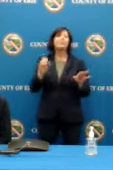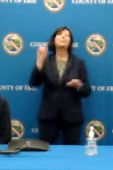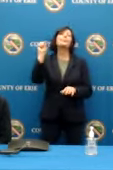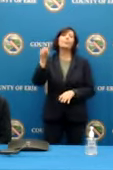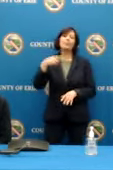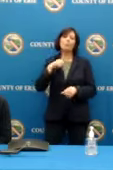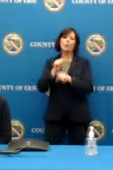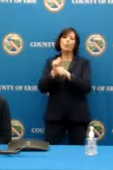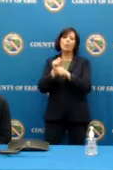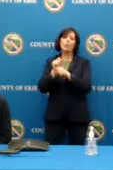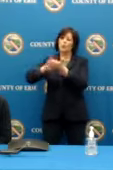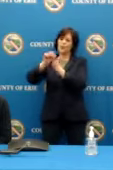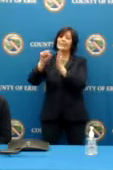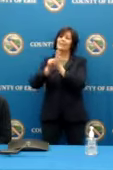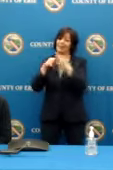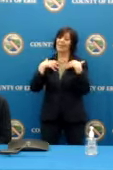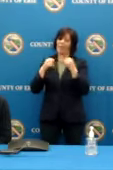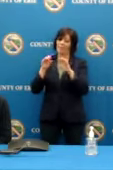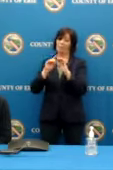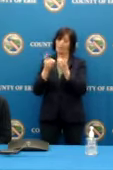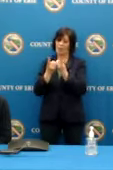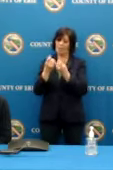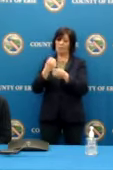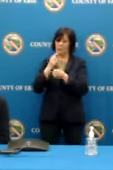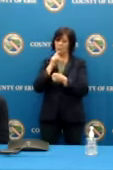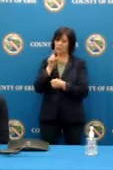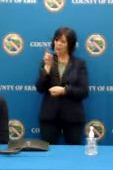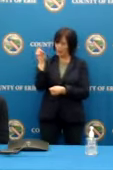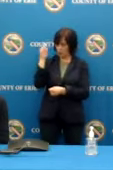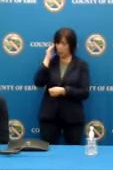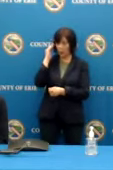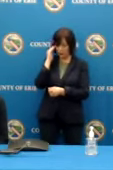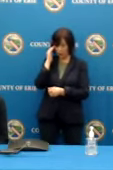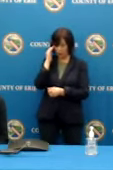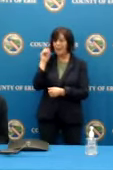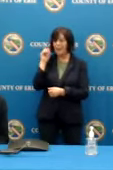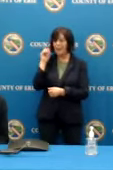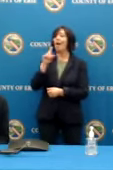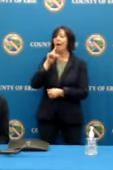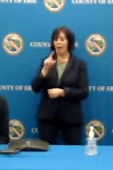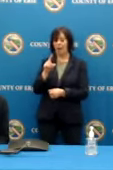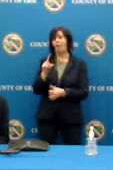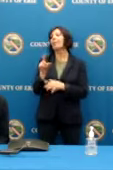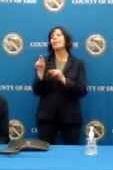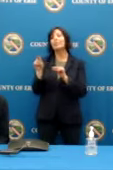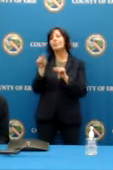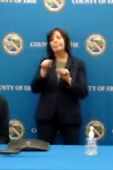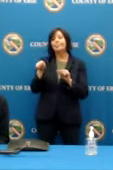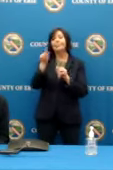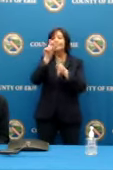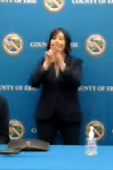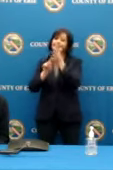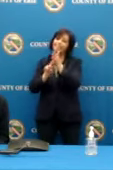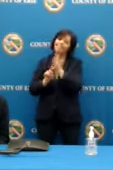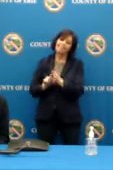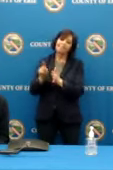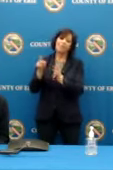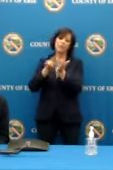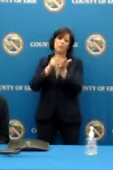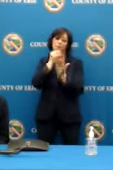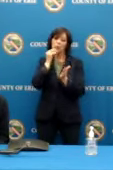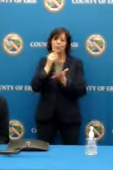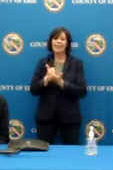the New York State Health Department, making sure that they're aware and they are conducting disease investigations and